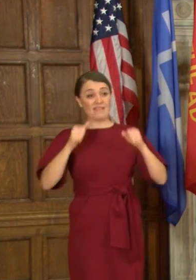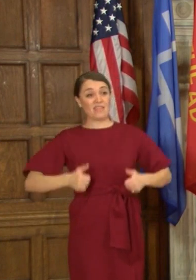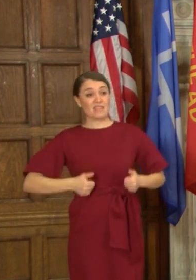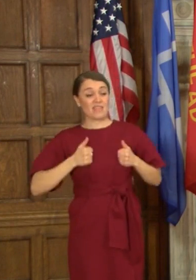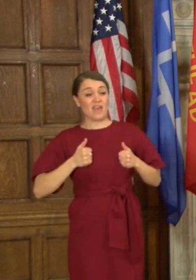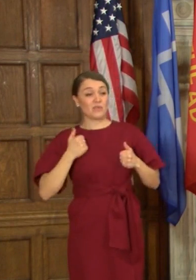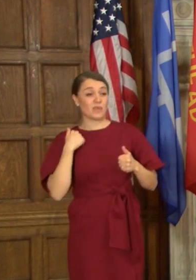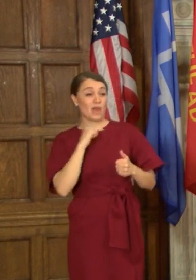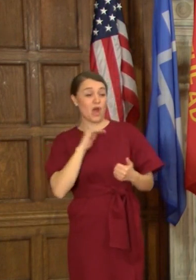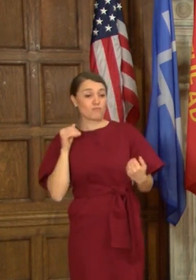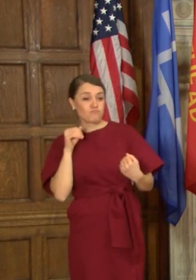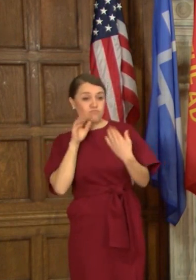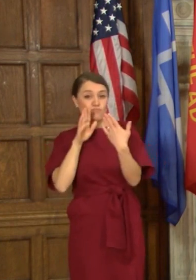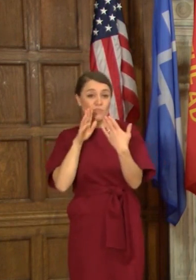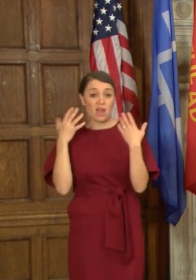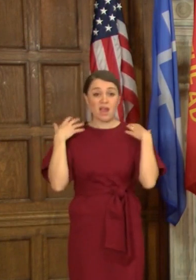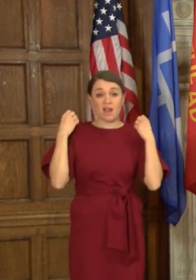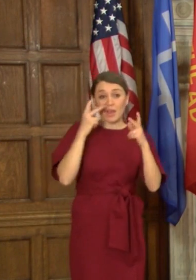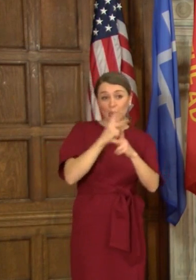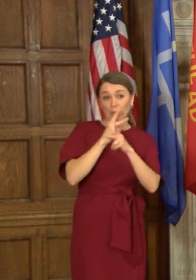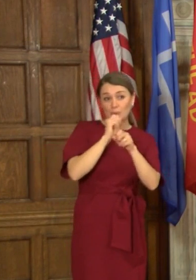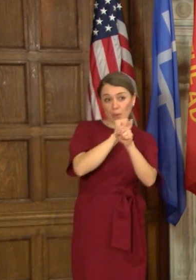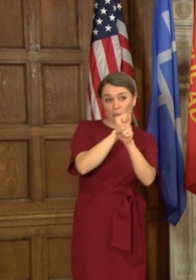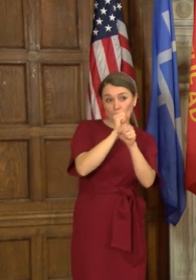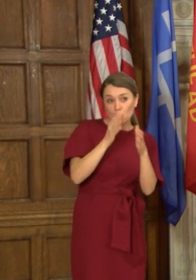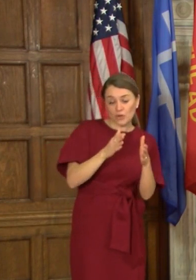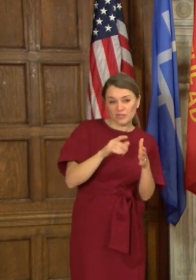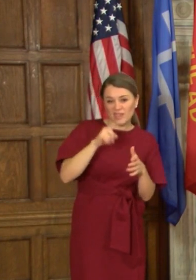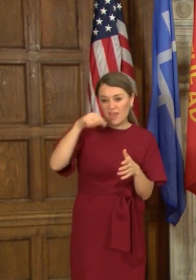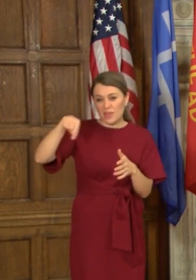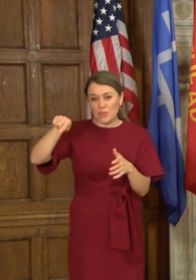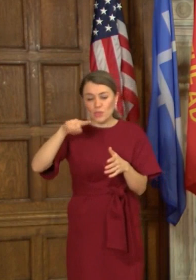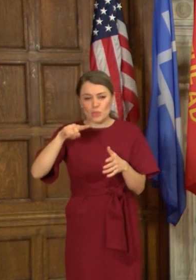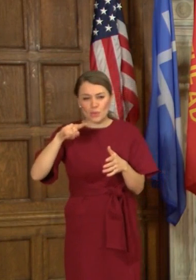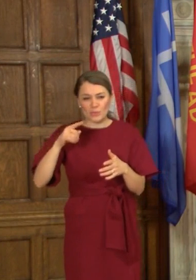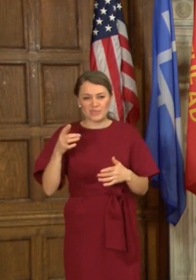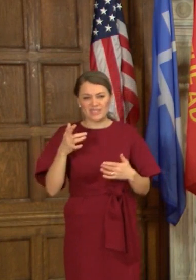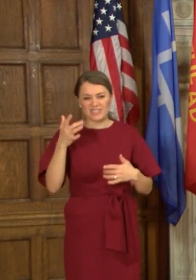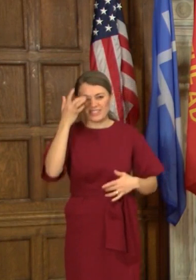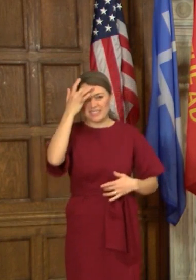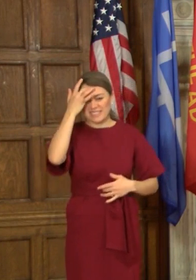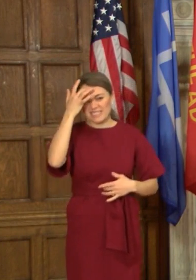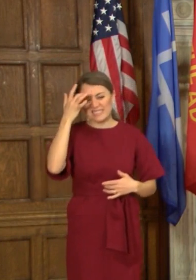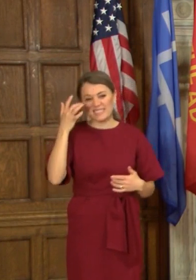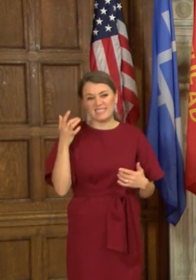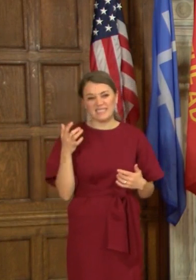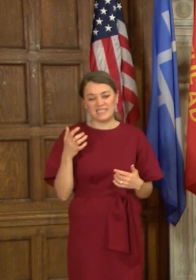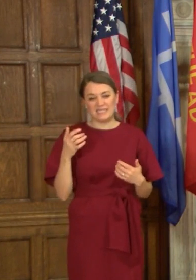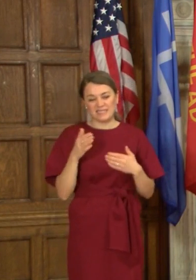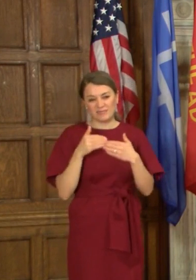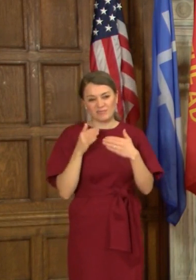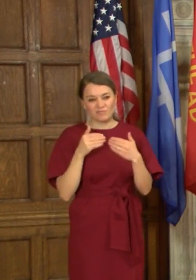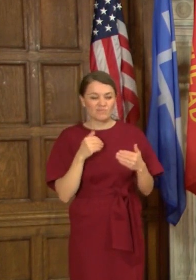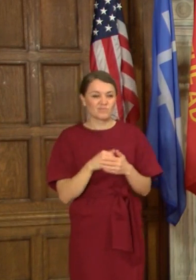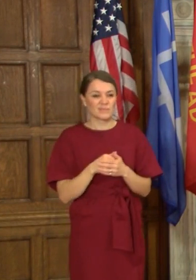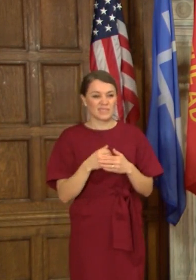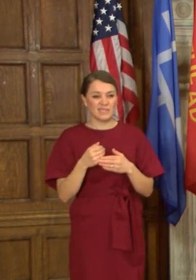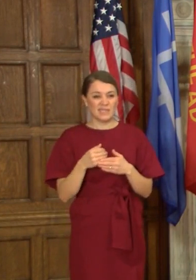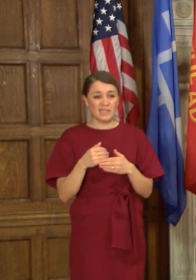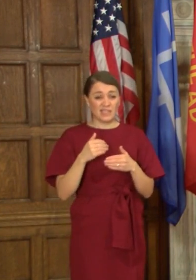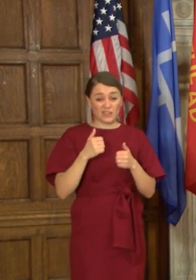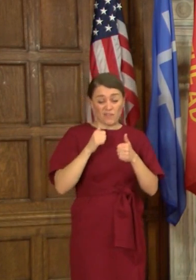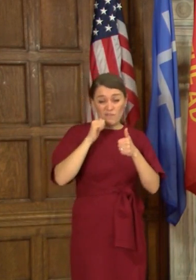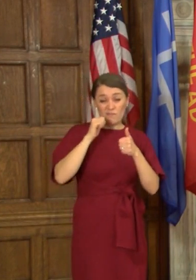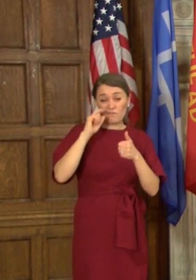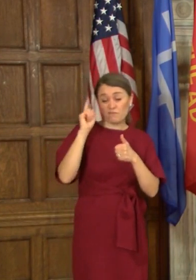approach by putting our healthcare workers and the most vulnerable at the front of the line for vaccinations. But that